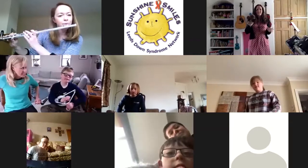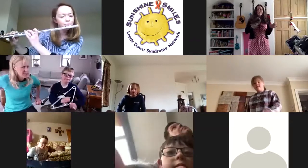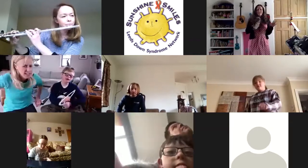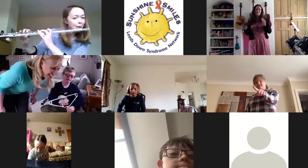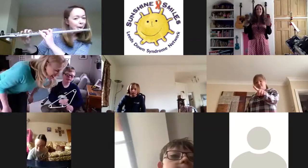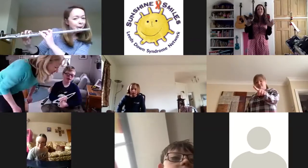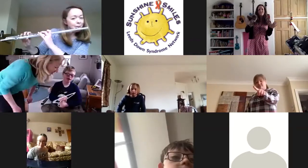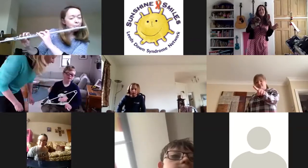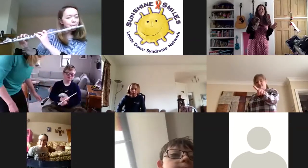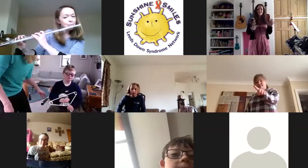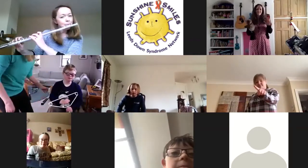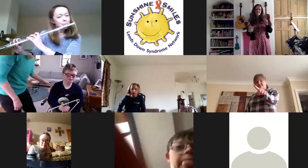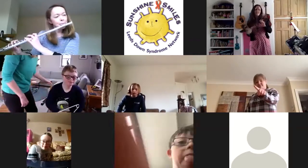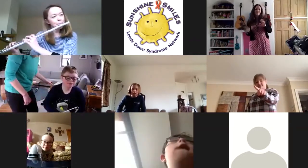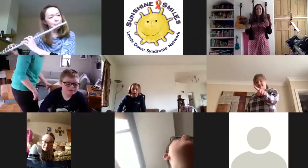we go.